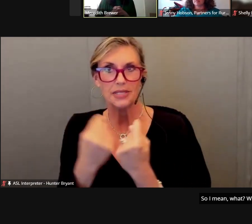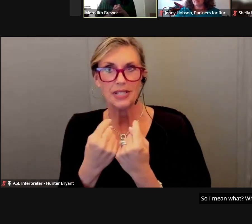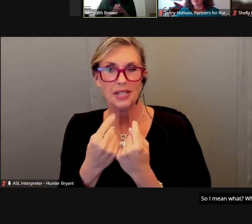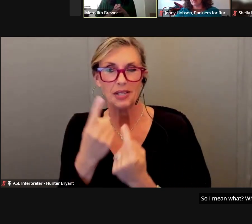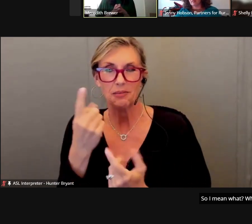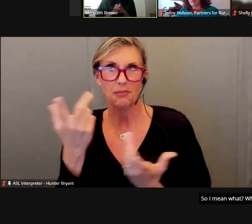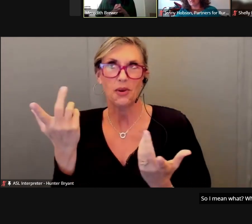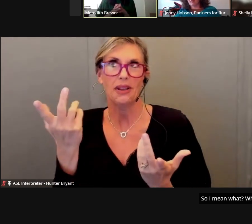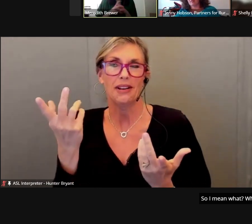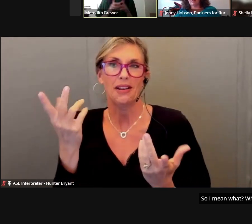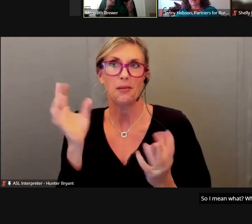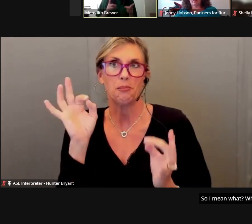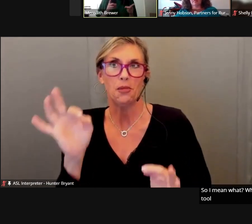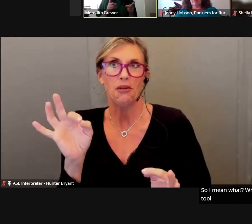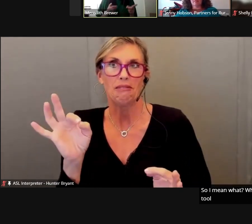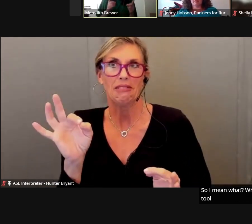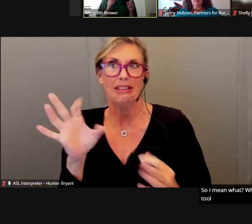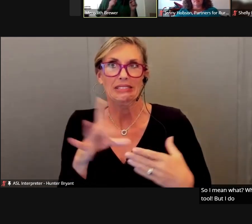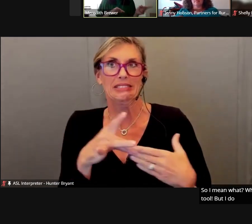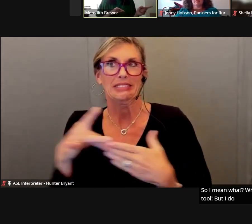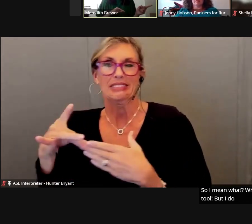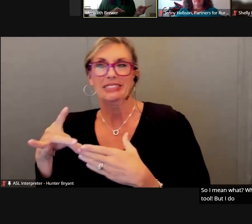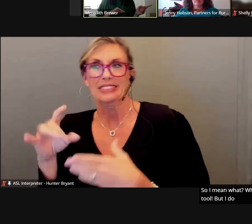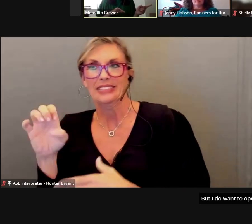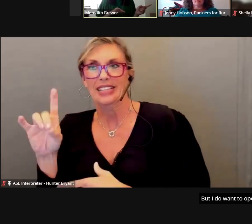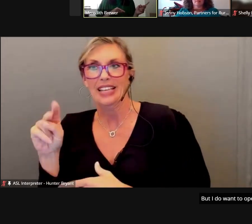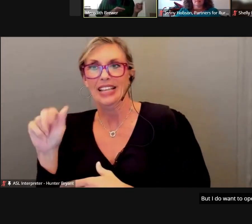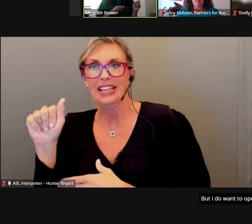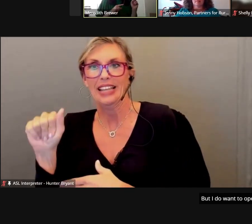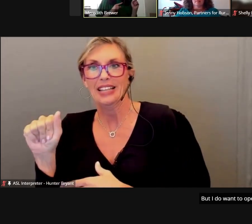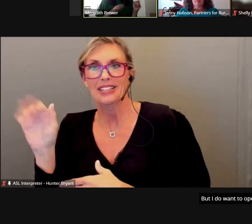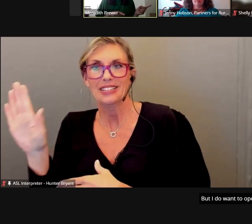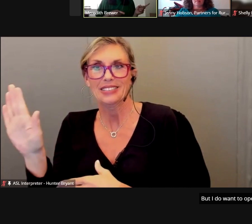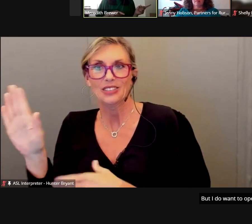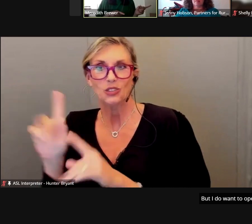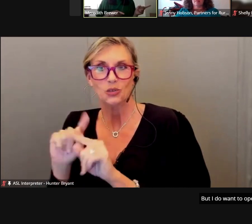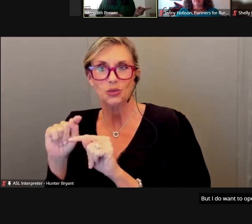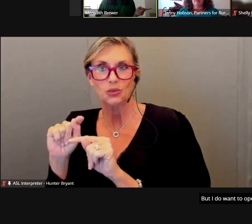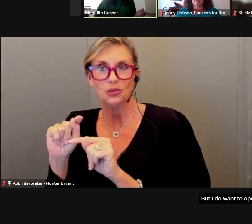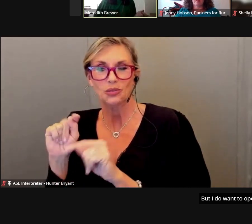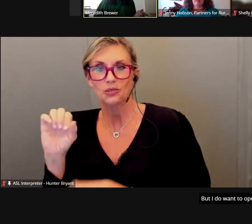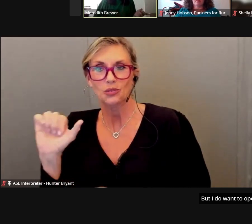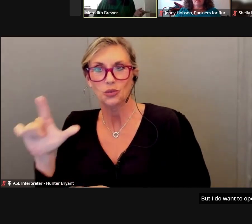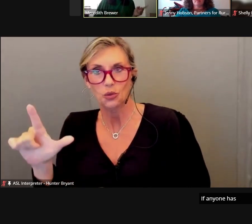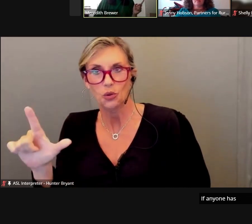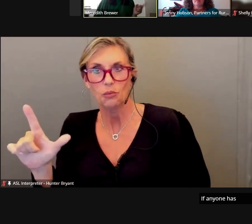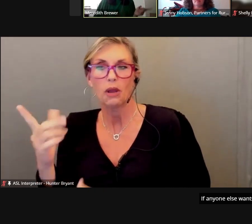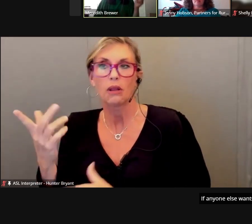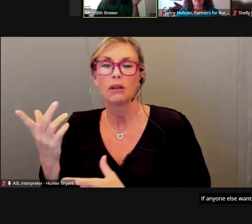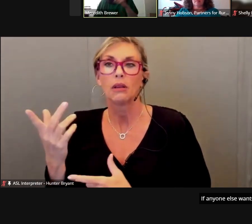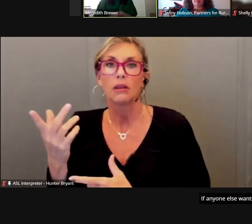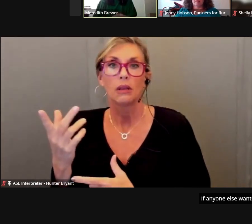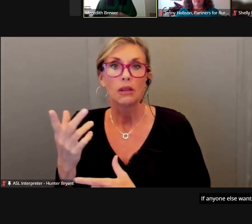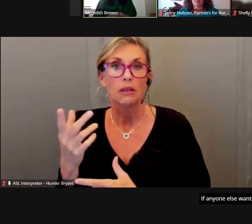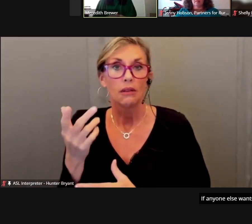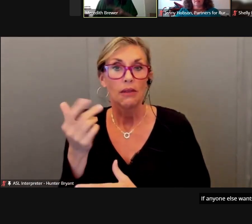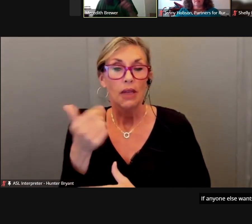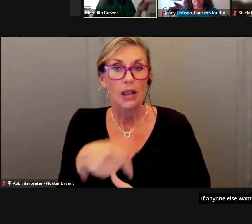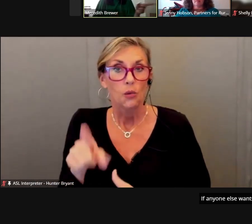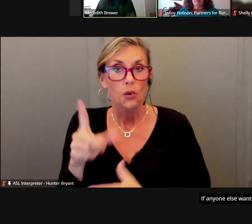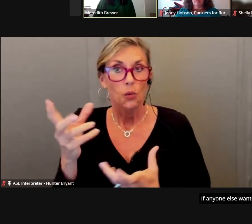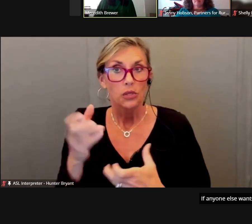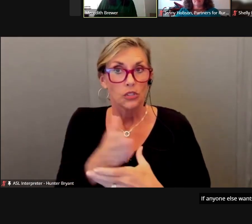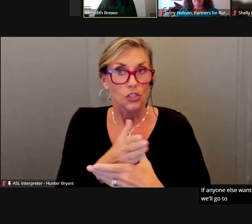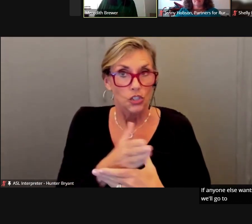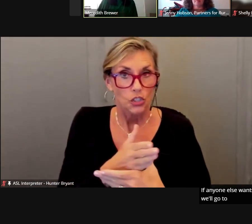to Edna's tool. But I do want to open it up to our group that Audrey facilitated if anyone else wants to share anything, and then we'll go to Caleb's group,